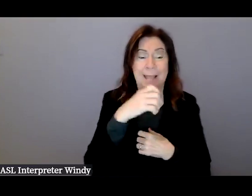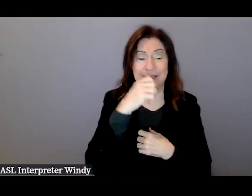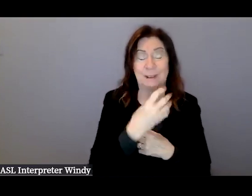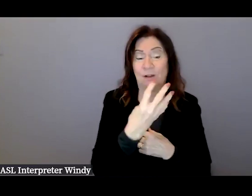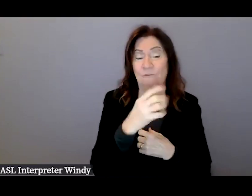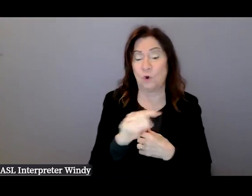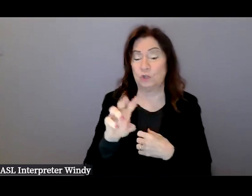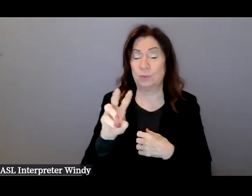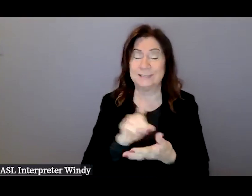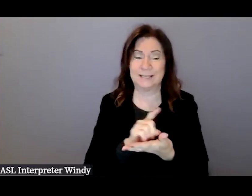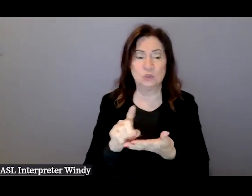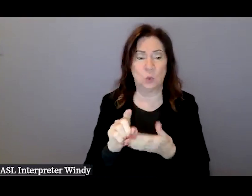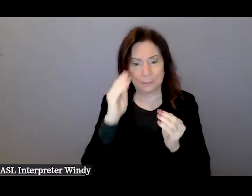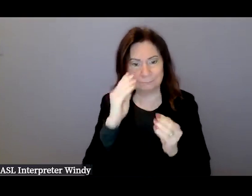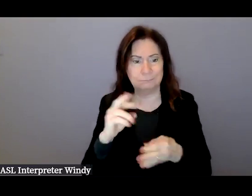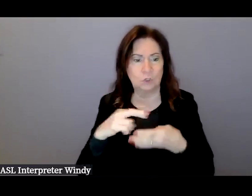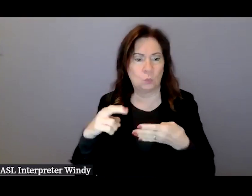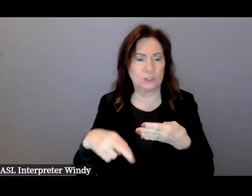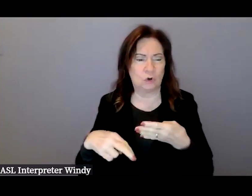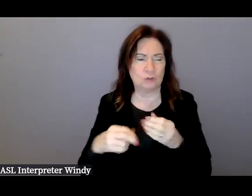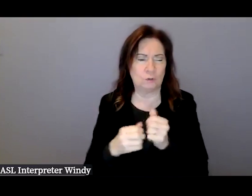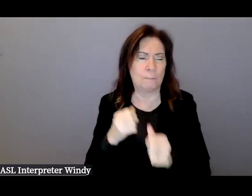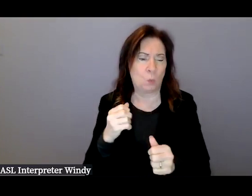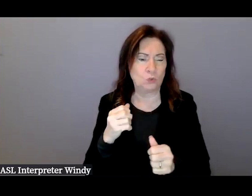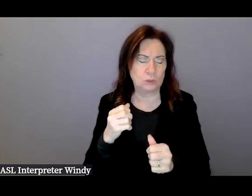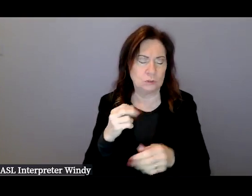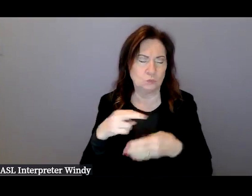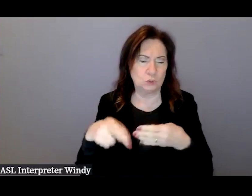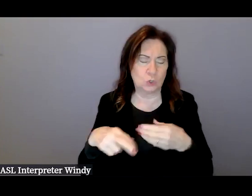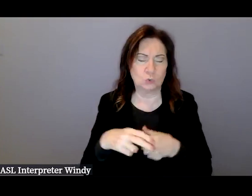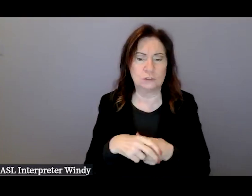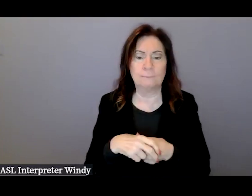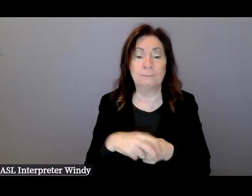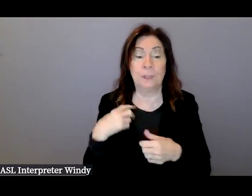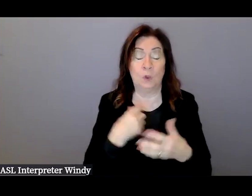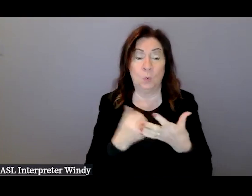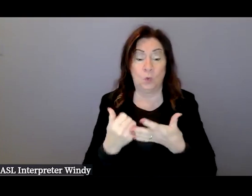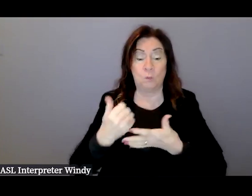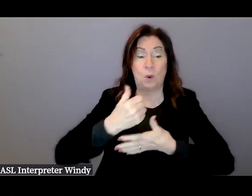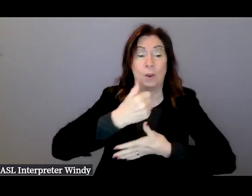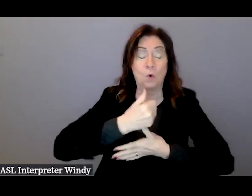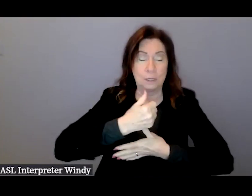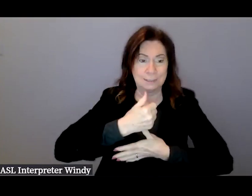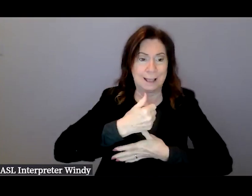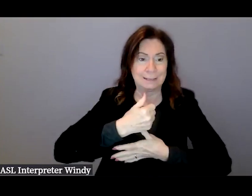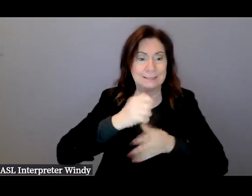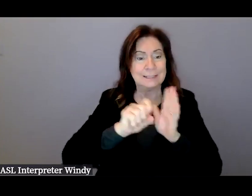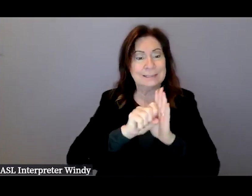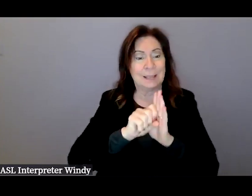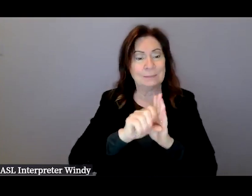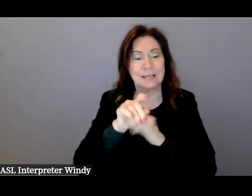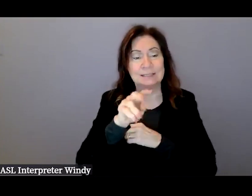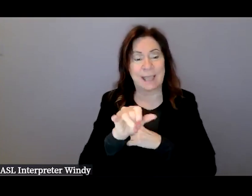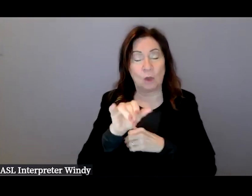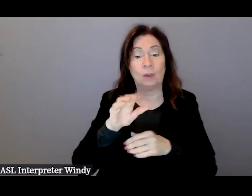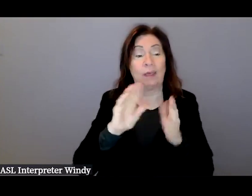week turnaround time for most test results. We are prioritizing sampling at our county and city schools that